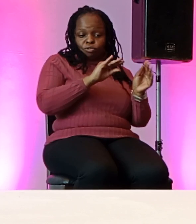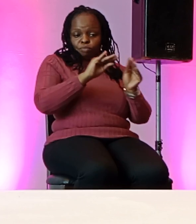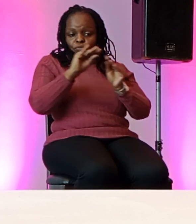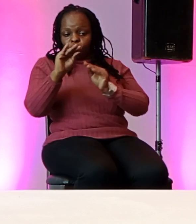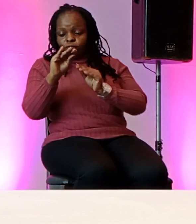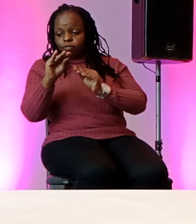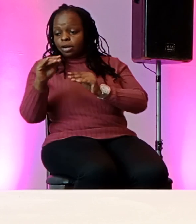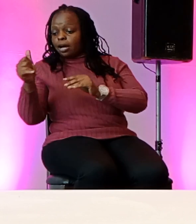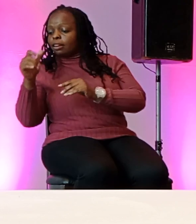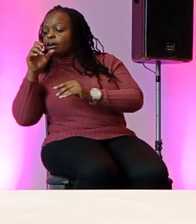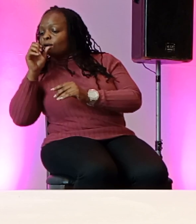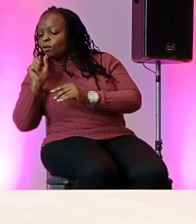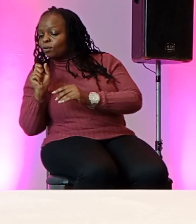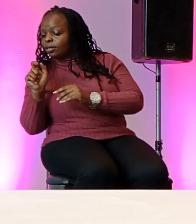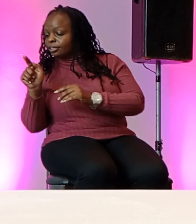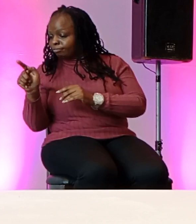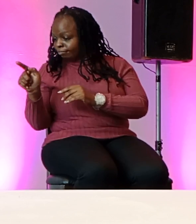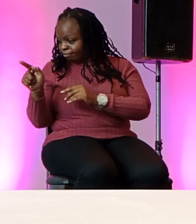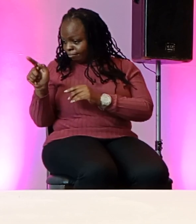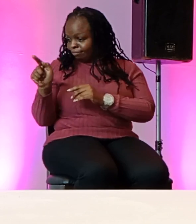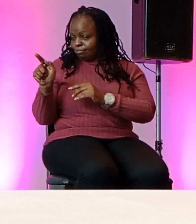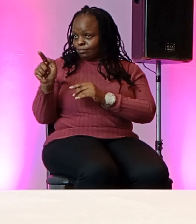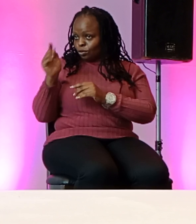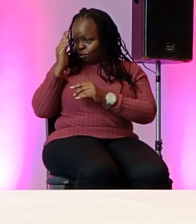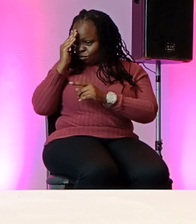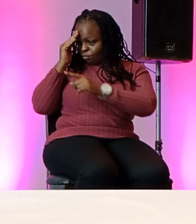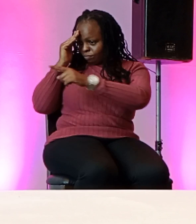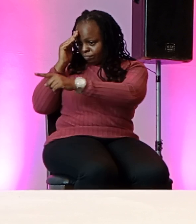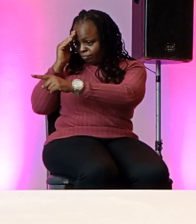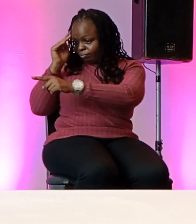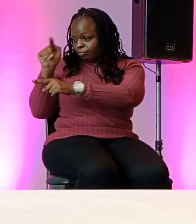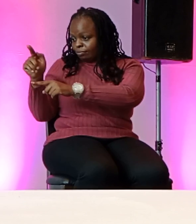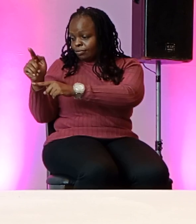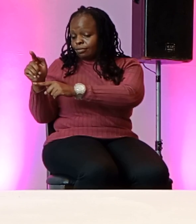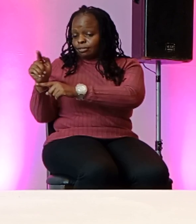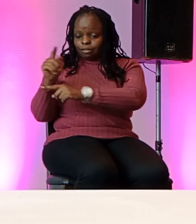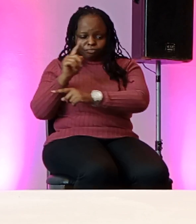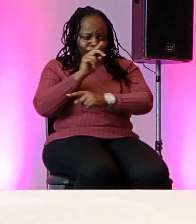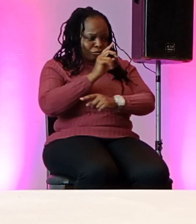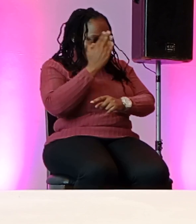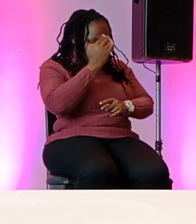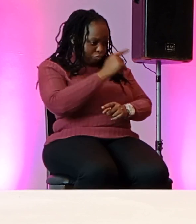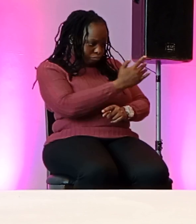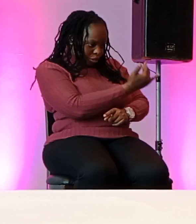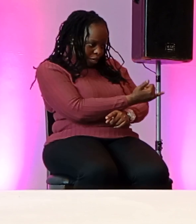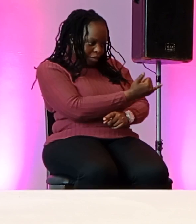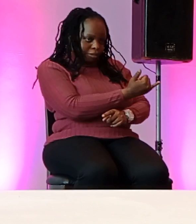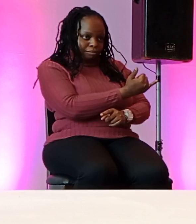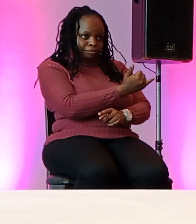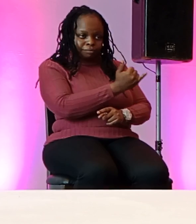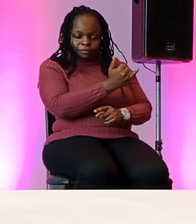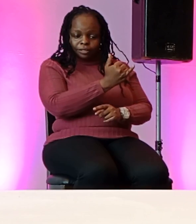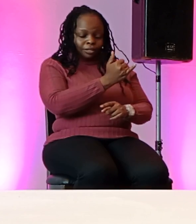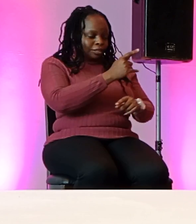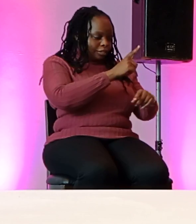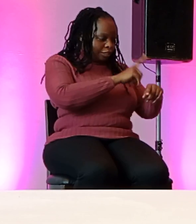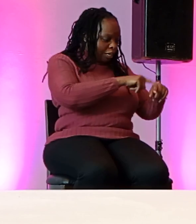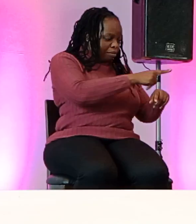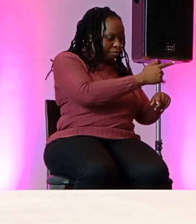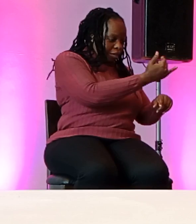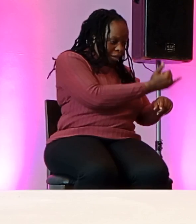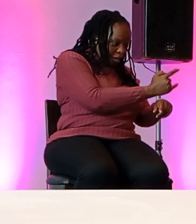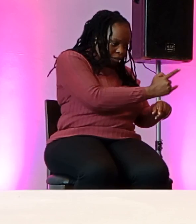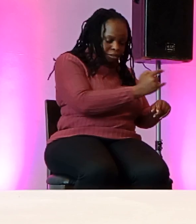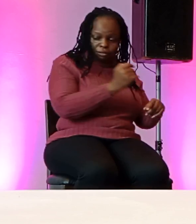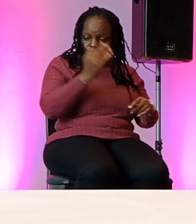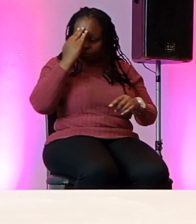the message is, locate her. Hold a younger woman. Locate her. As you locate us,